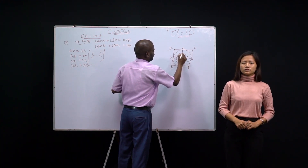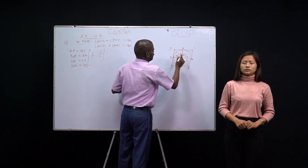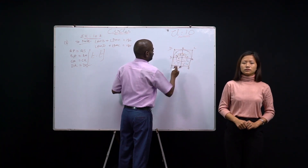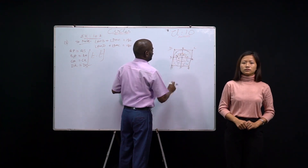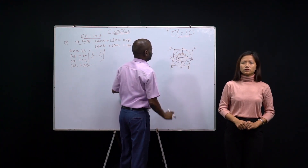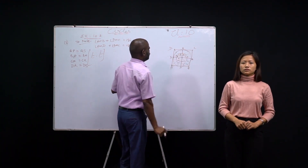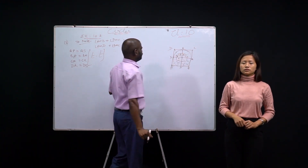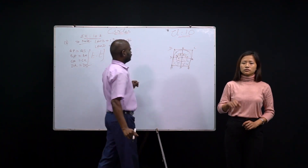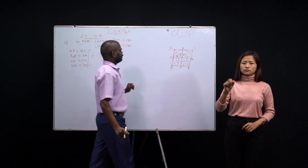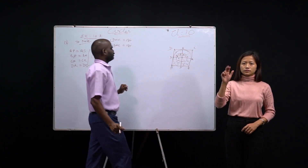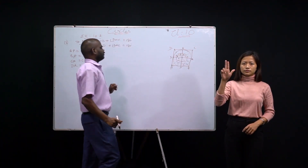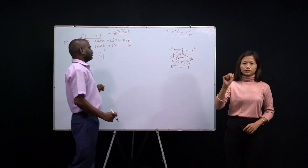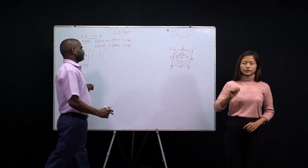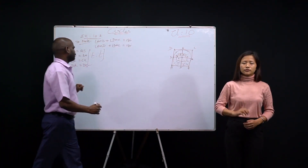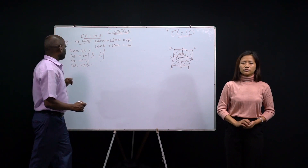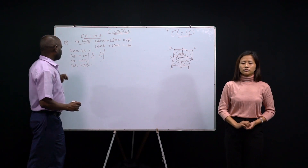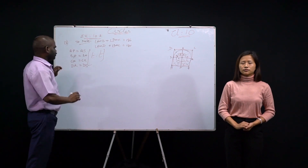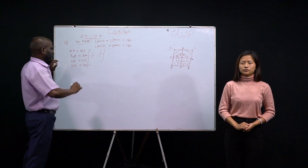8.